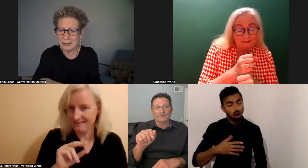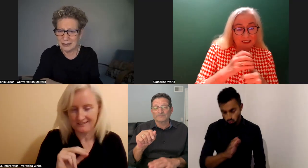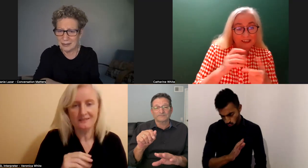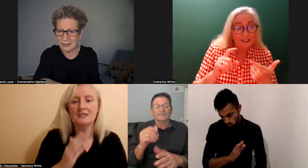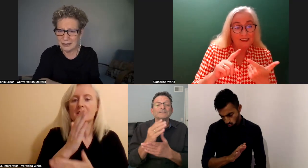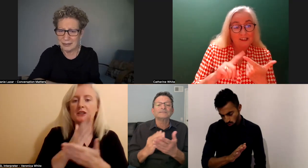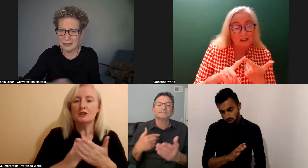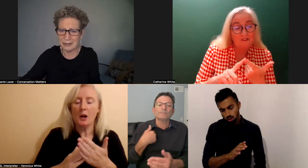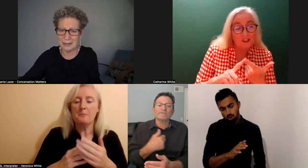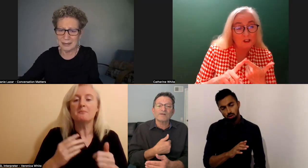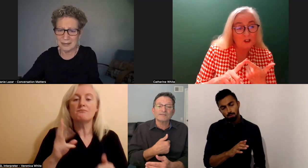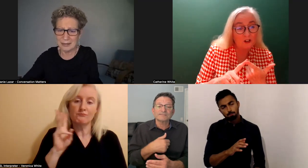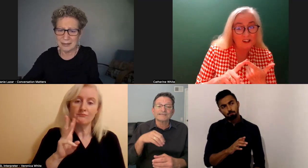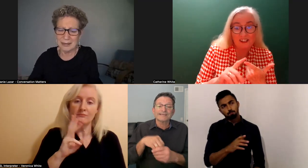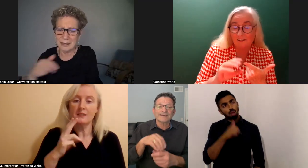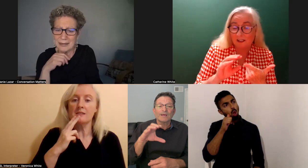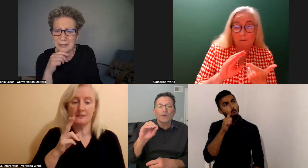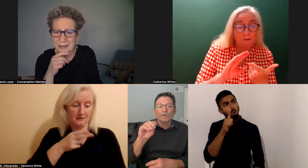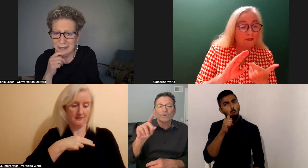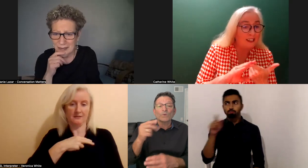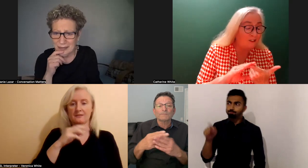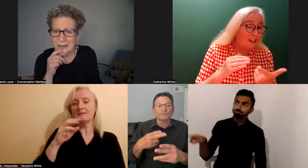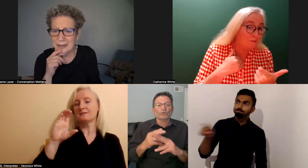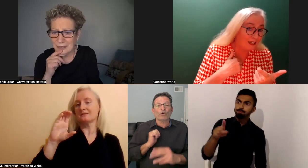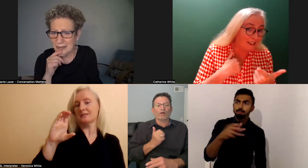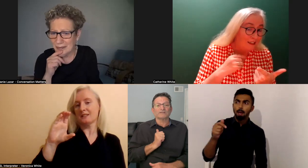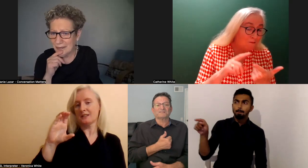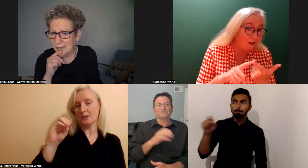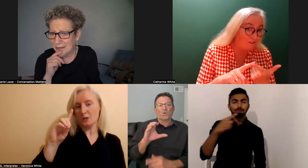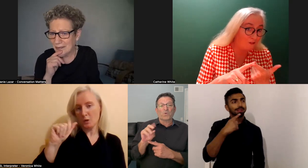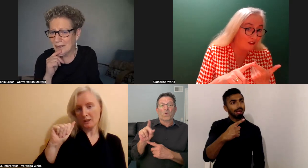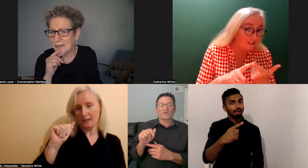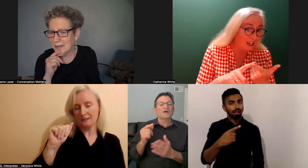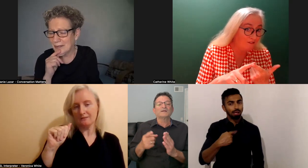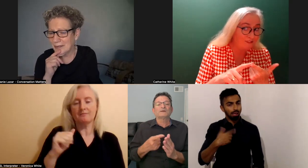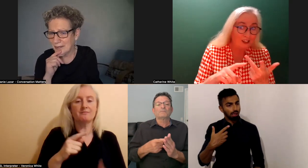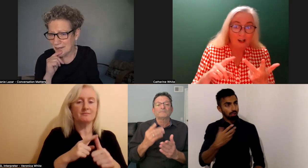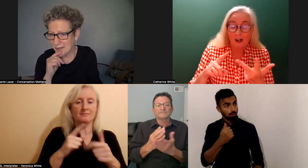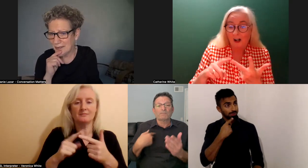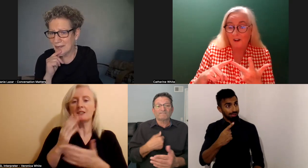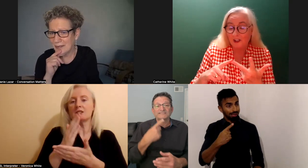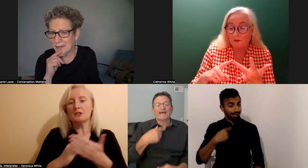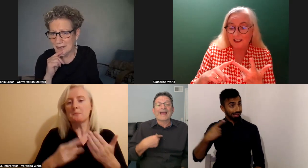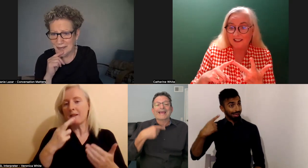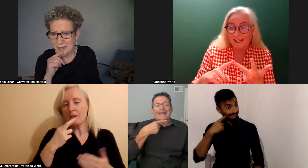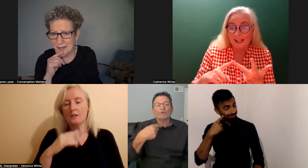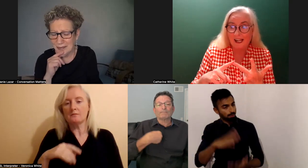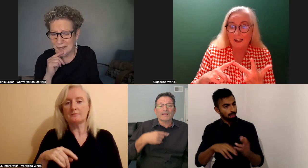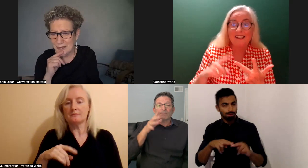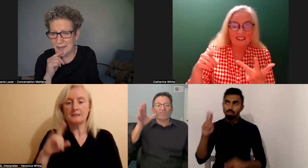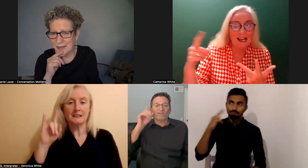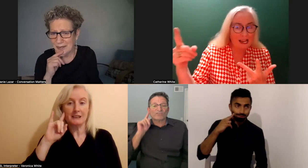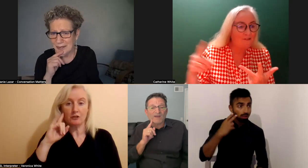Coda, some of us will call ourselves Hearing Me, Mother, Father, Deaf. Others will